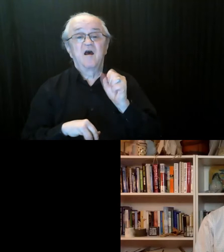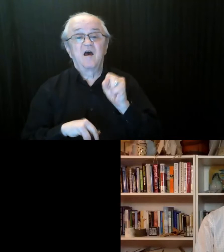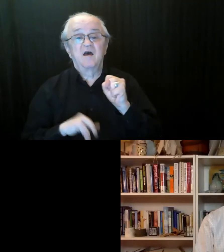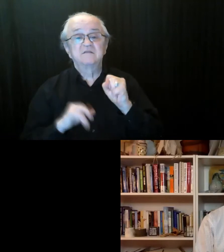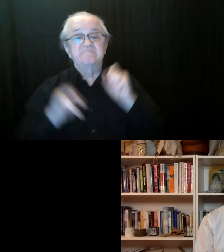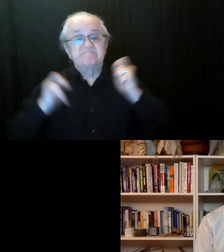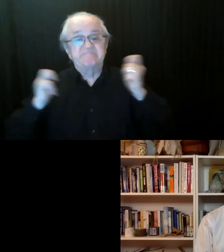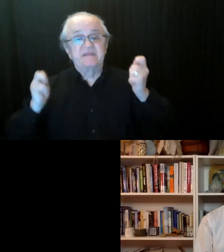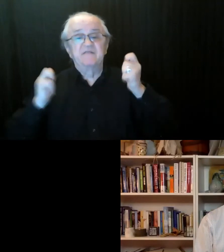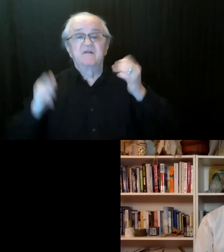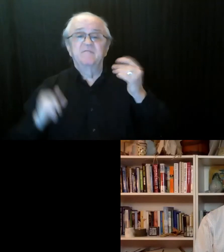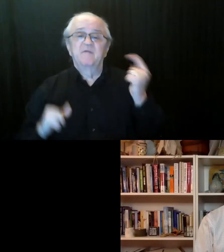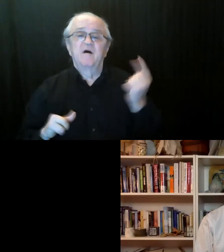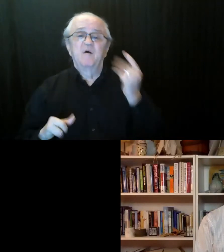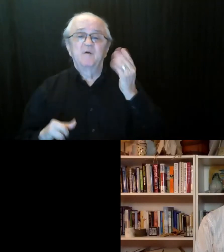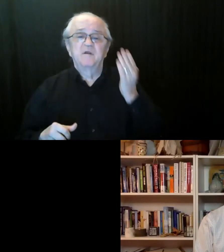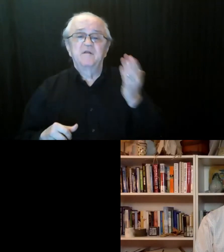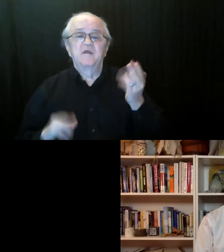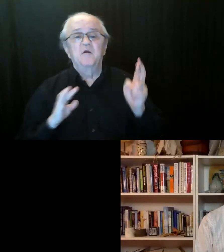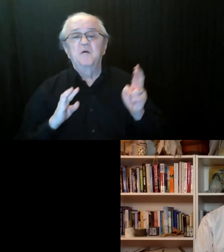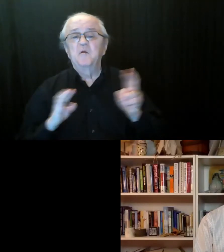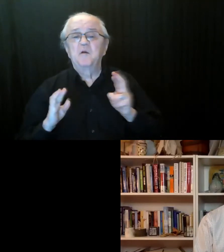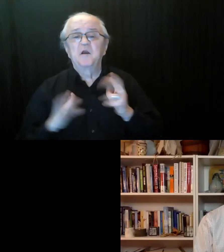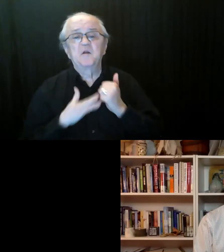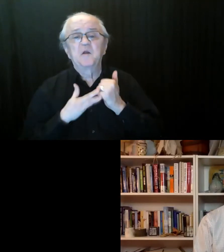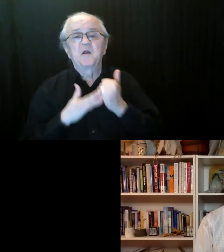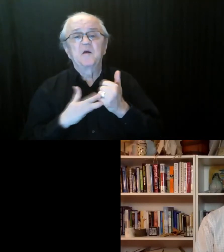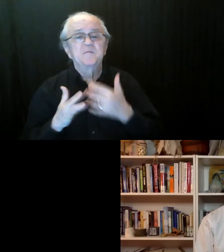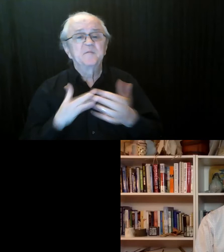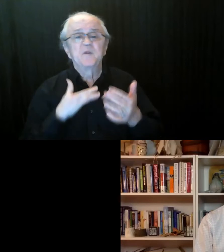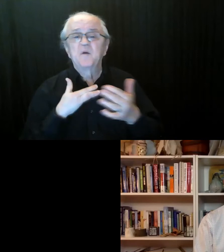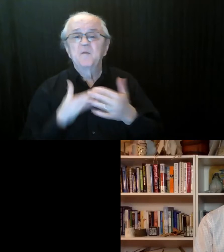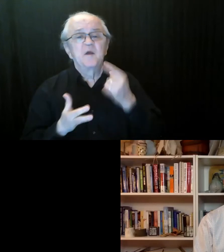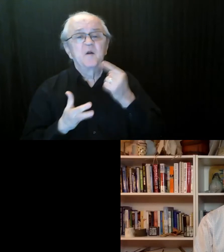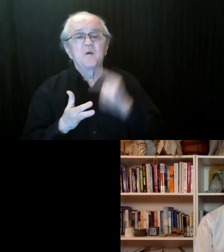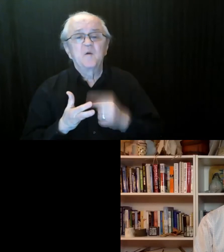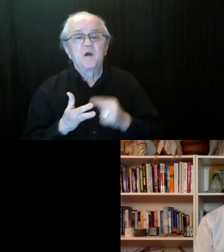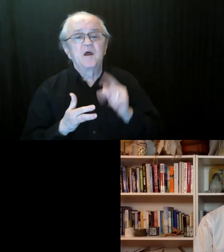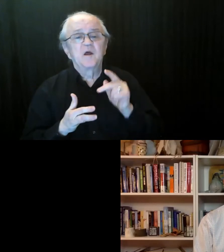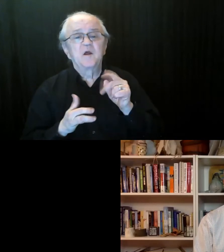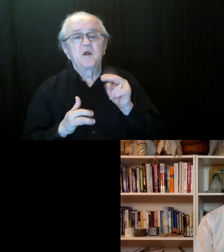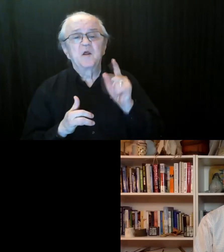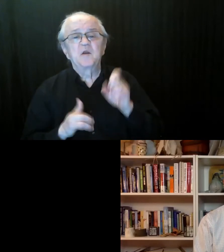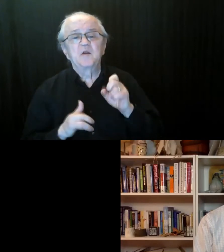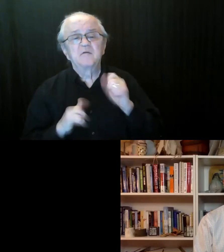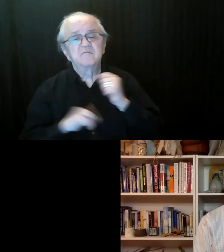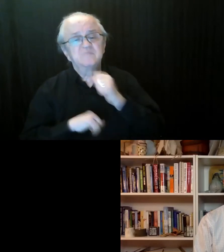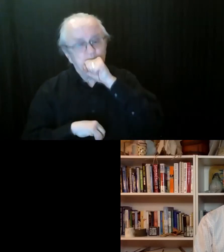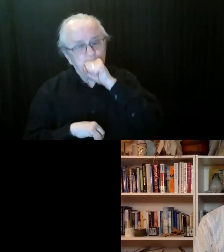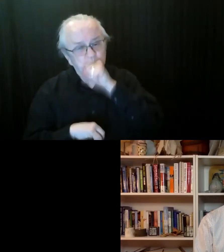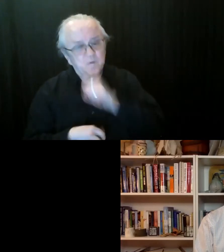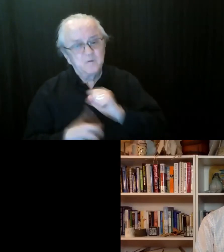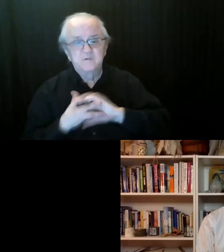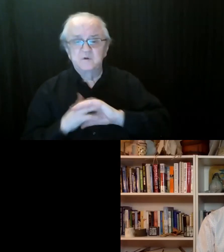and ready to lend a helping hand, whatever the hand is that is needed. Kanute has a lifelong love of story and the